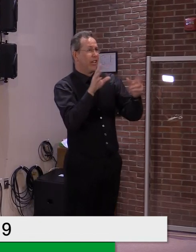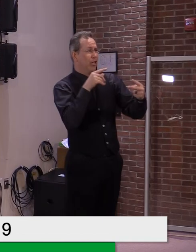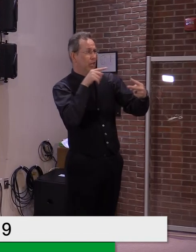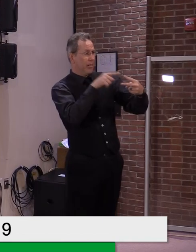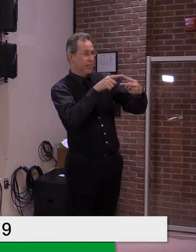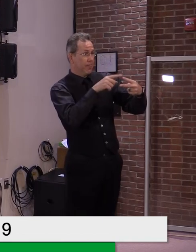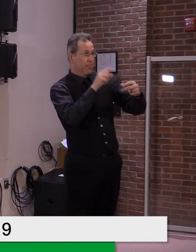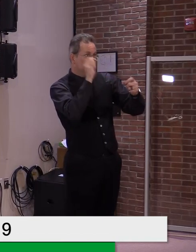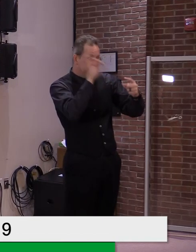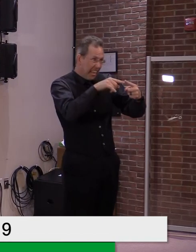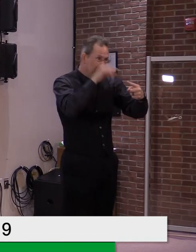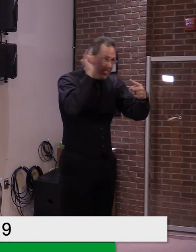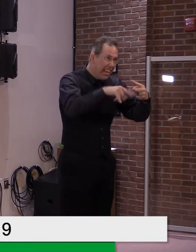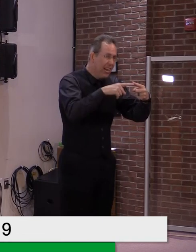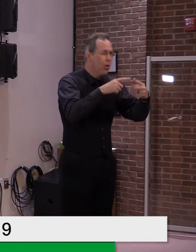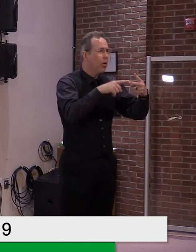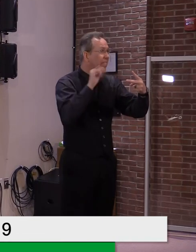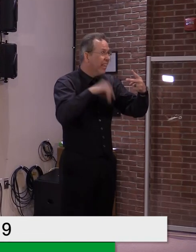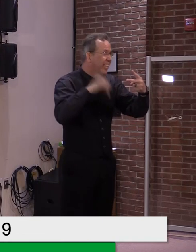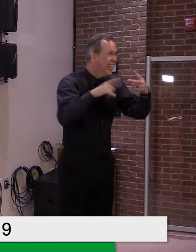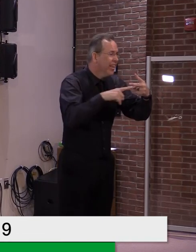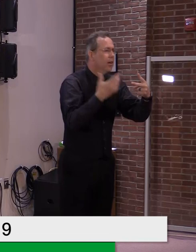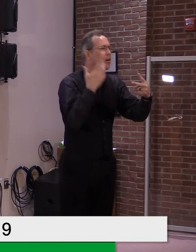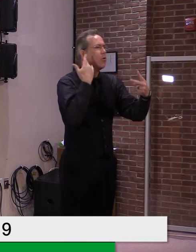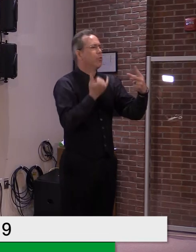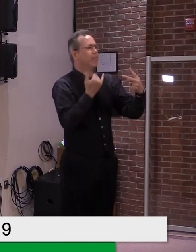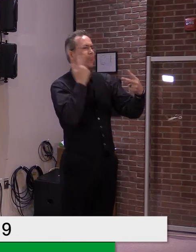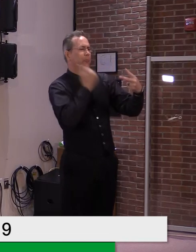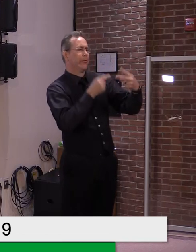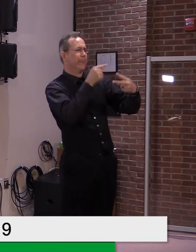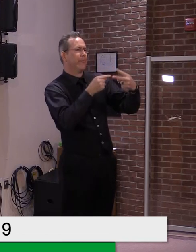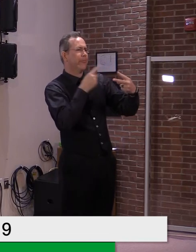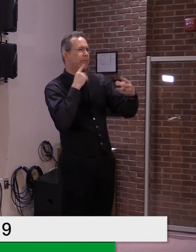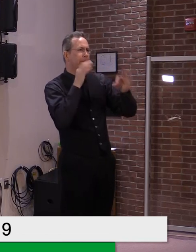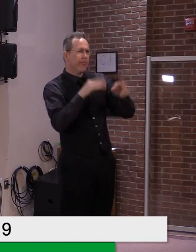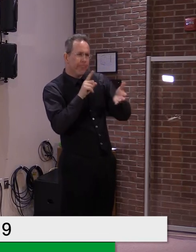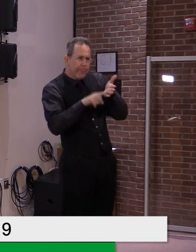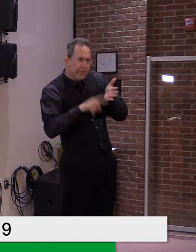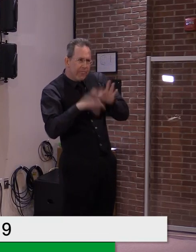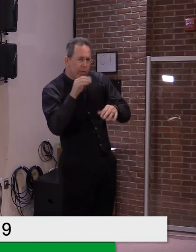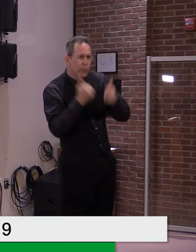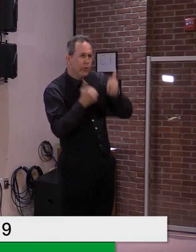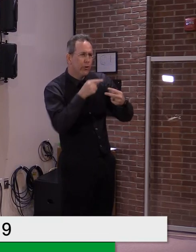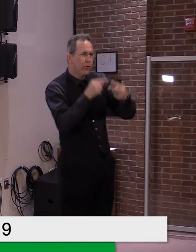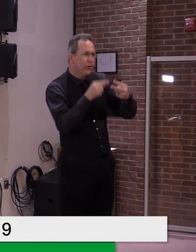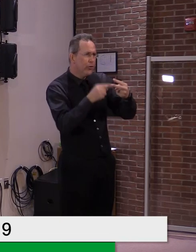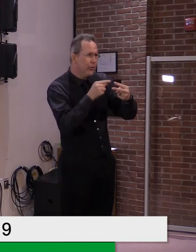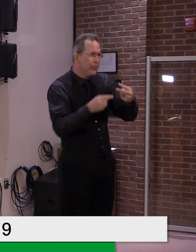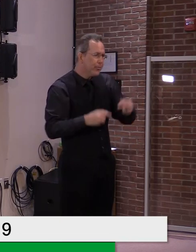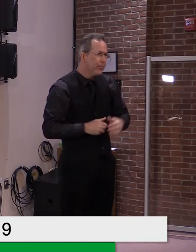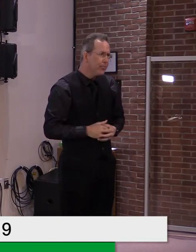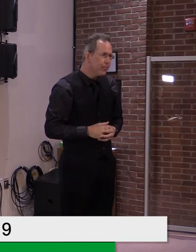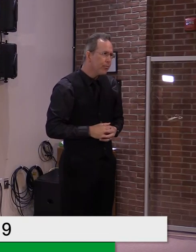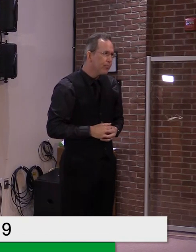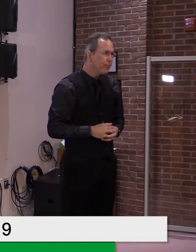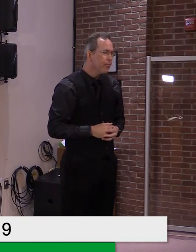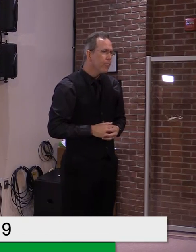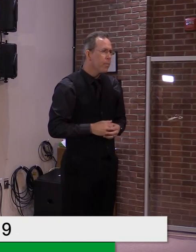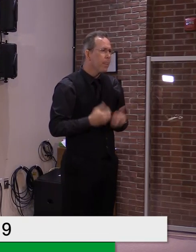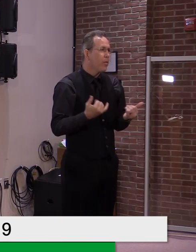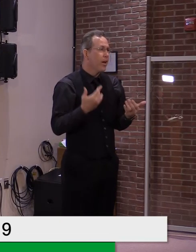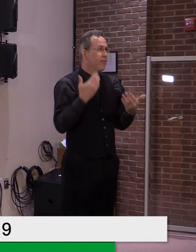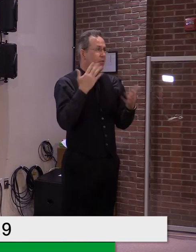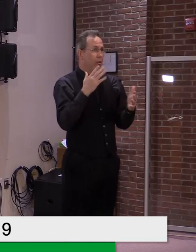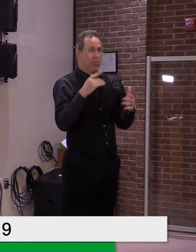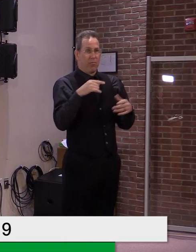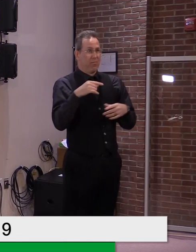we were looking at in terms of possibility in Newport. So that's what I did on Friday. And, you know, there's